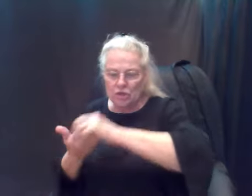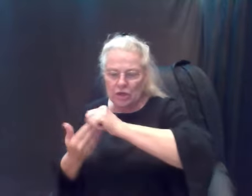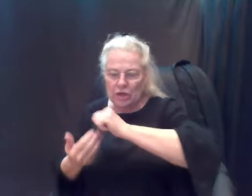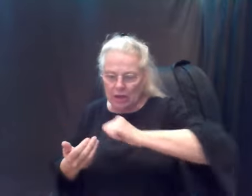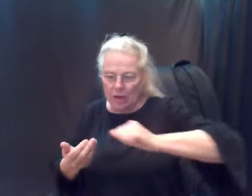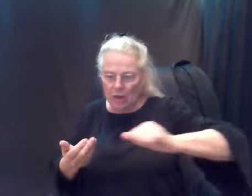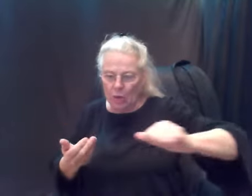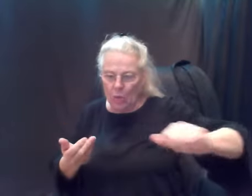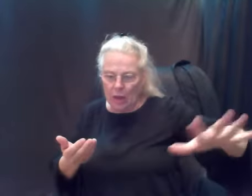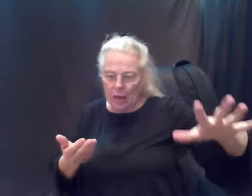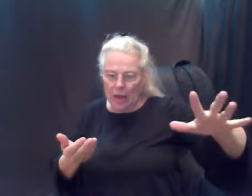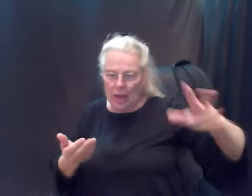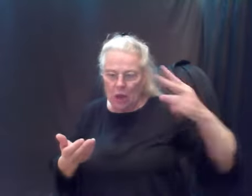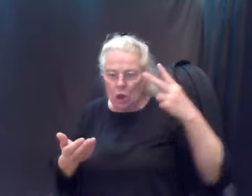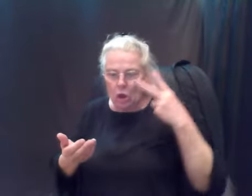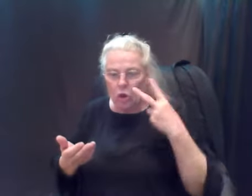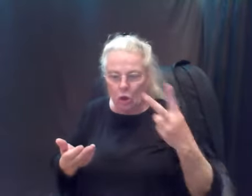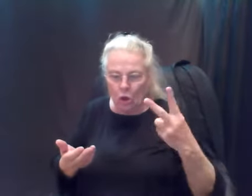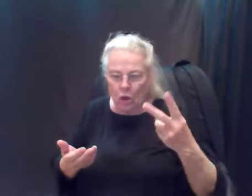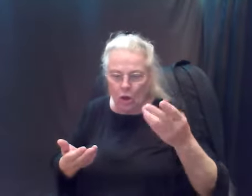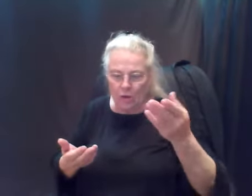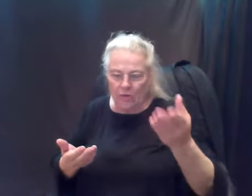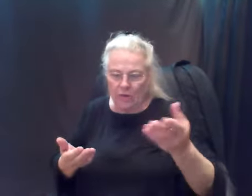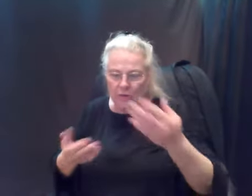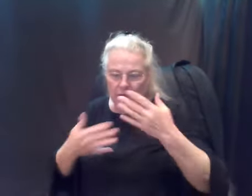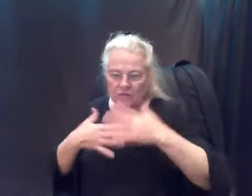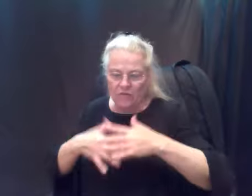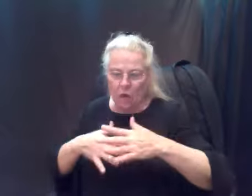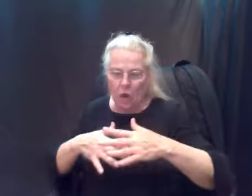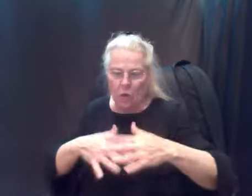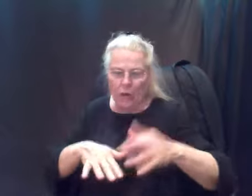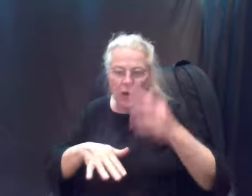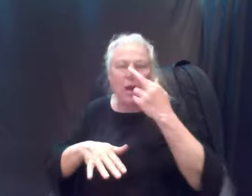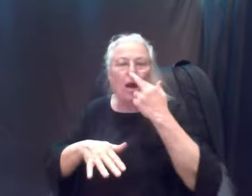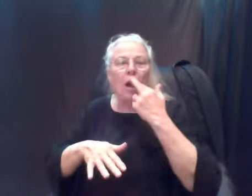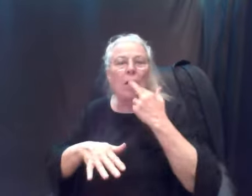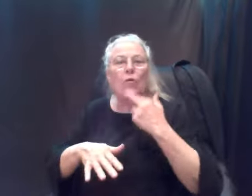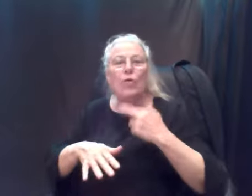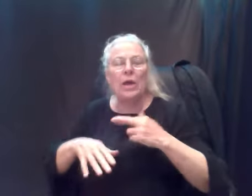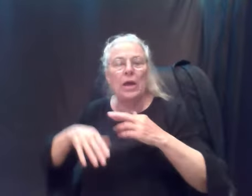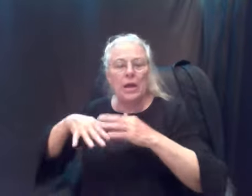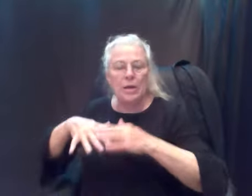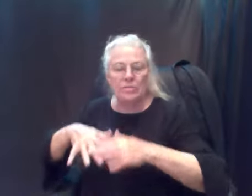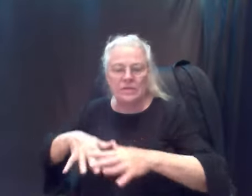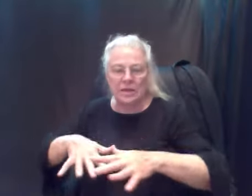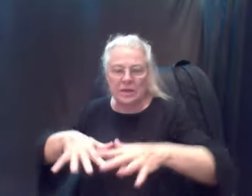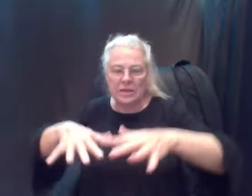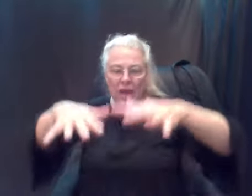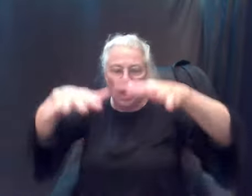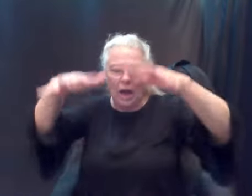it away? Look, there is flowing a crimson